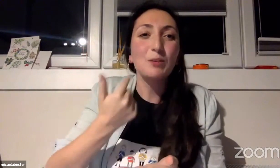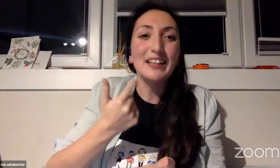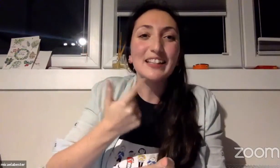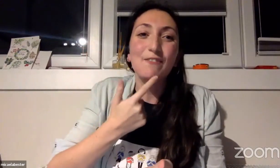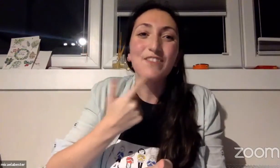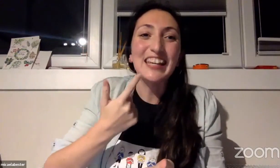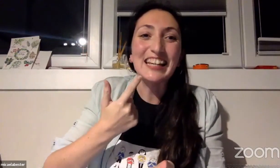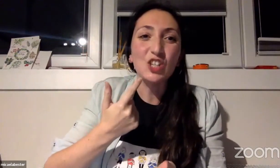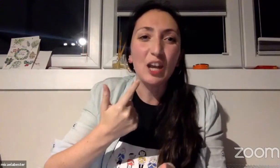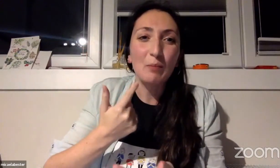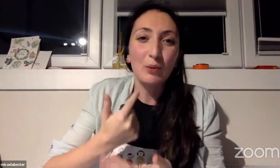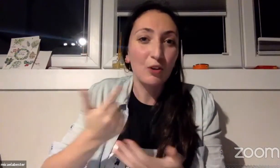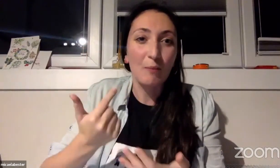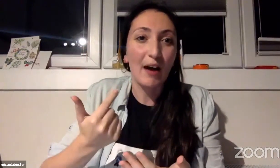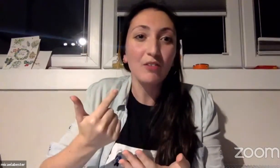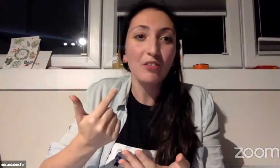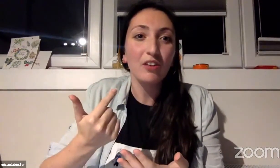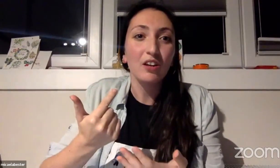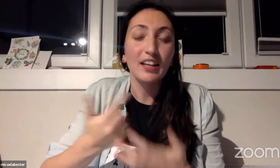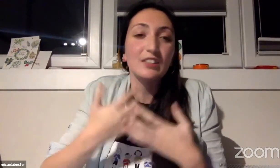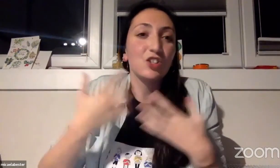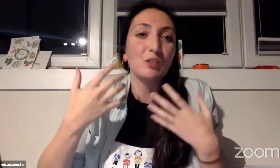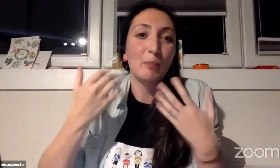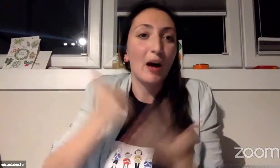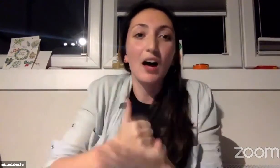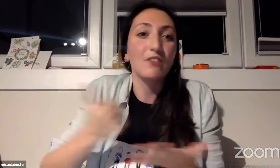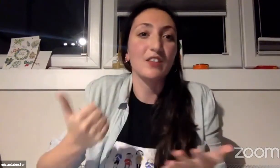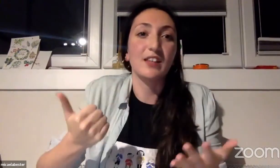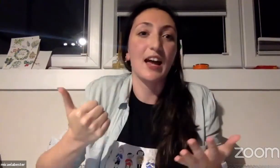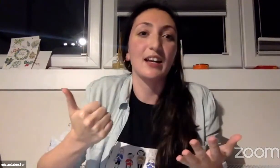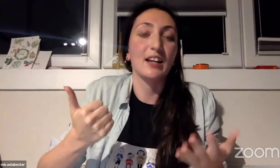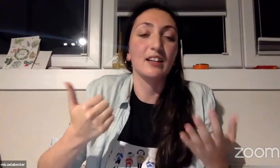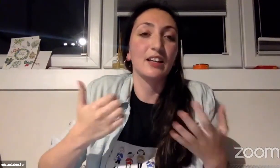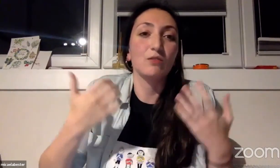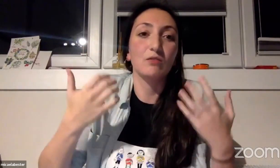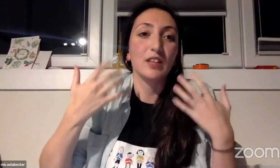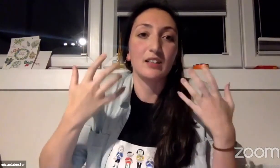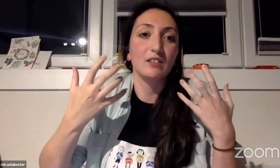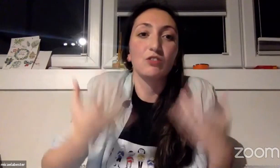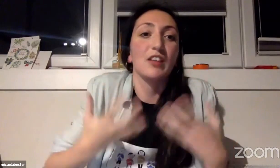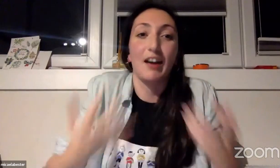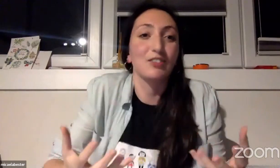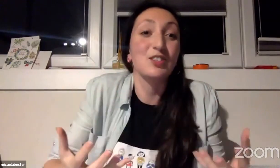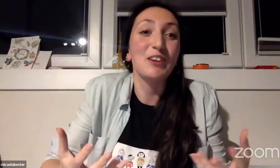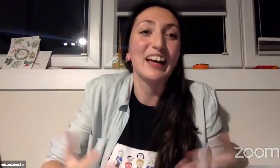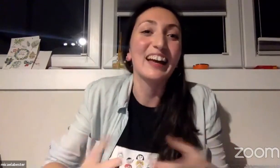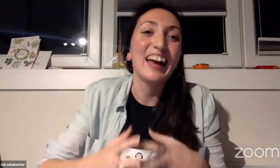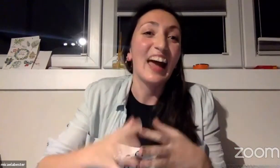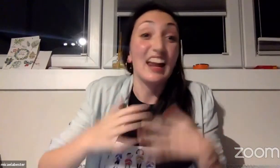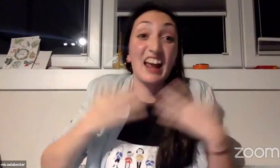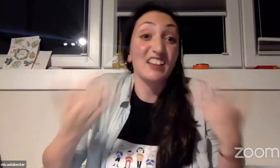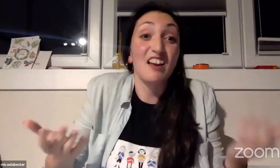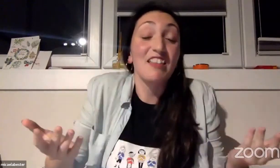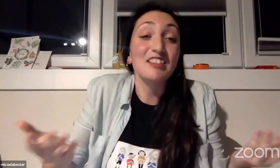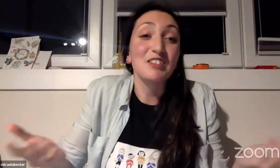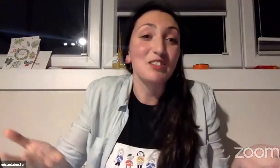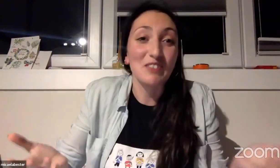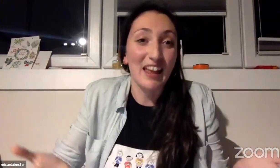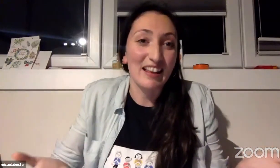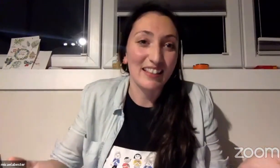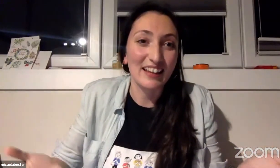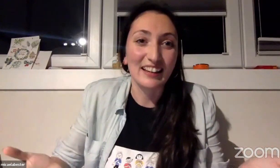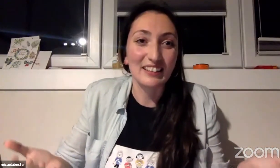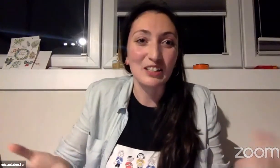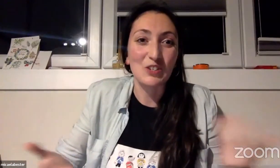you have to make this V shape with your mouth. Like it's just part of the sign, and like you just have to do it, and it has nothing to